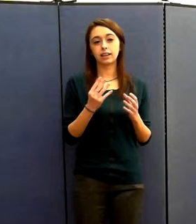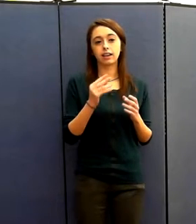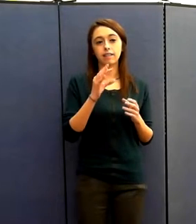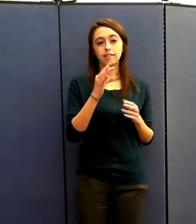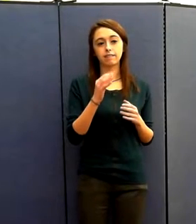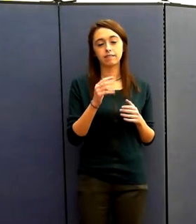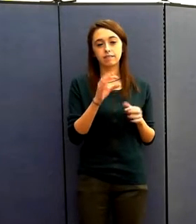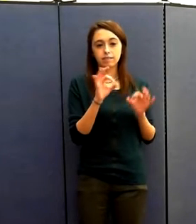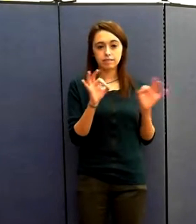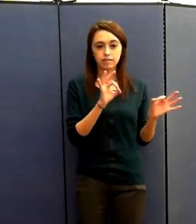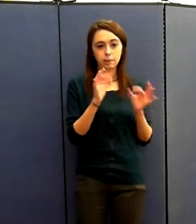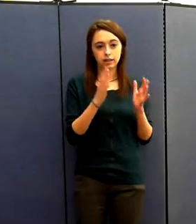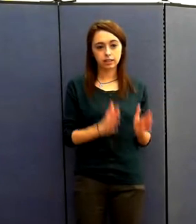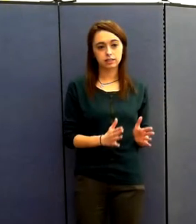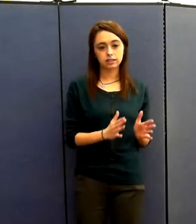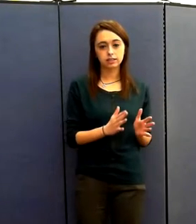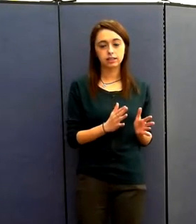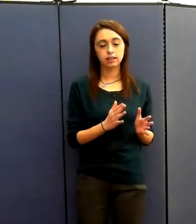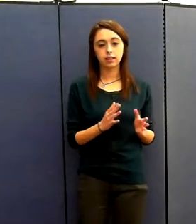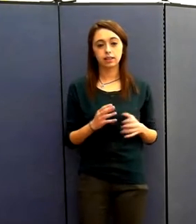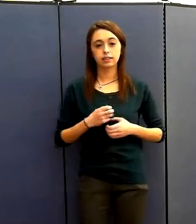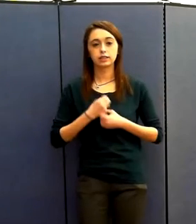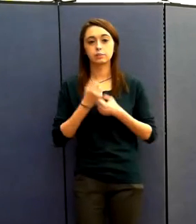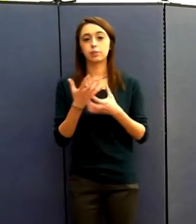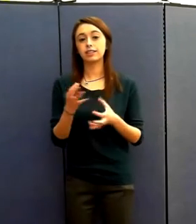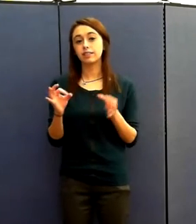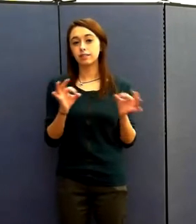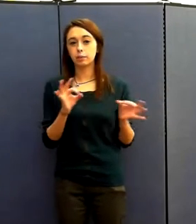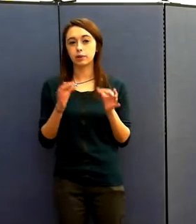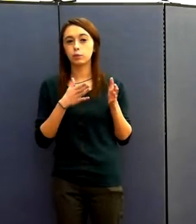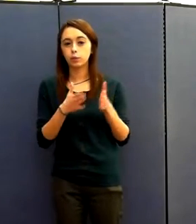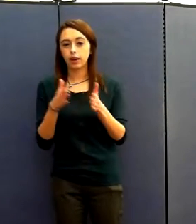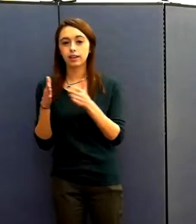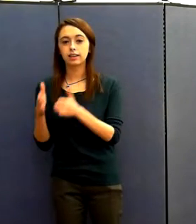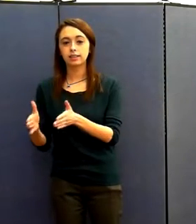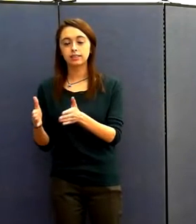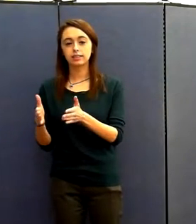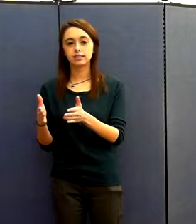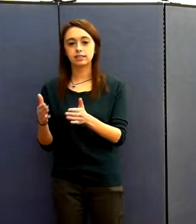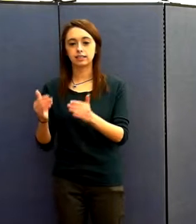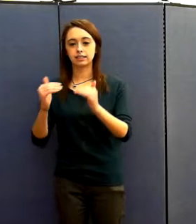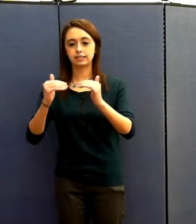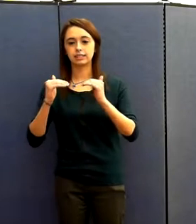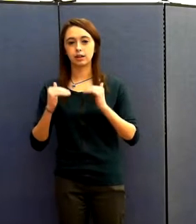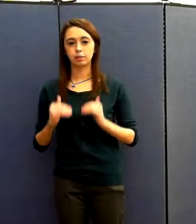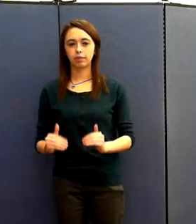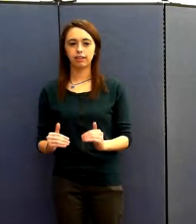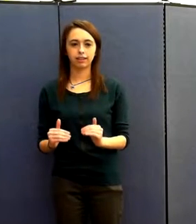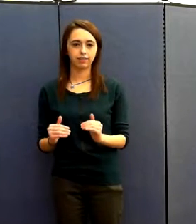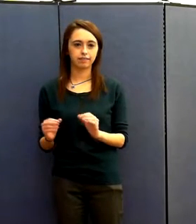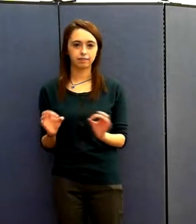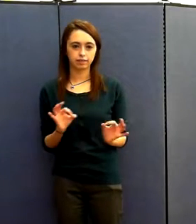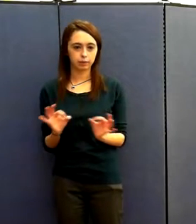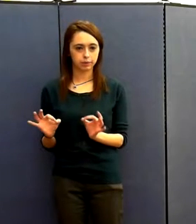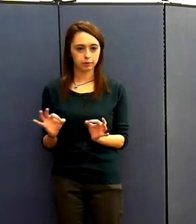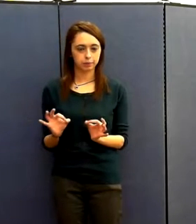were expressing in feminine ways to downplay that femininity. Okay, so the butch femme scene started